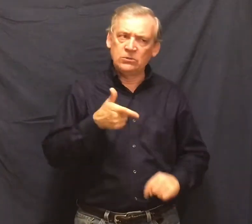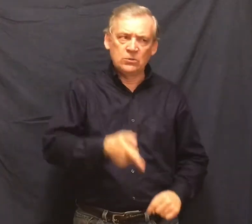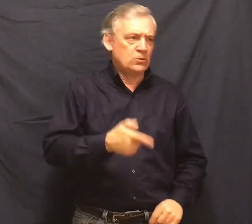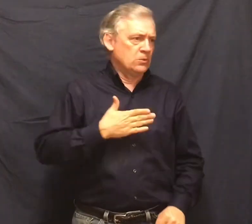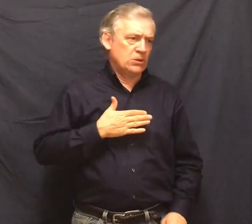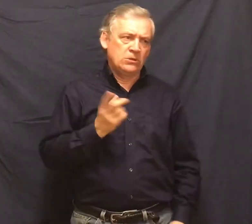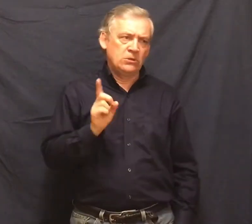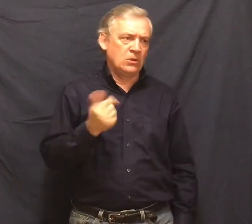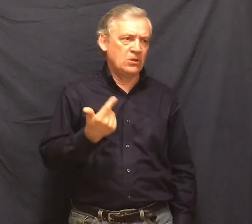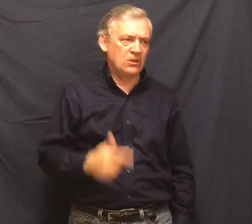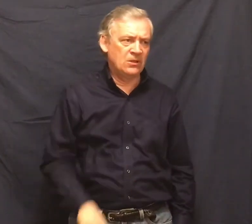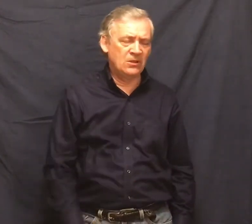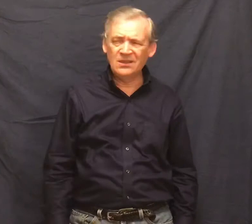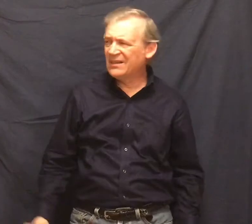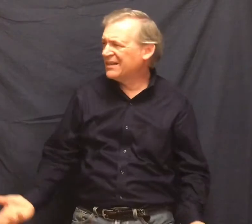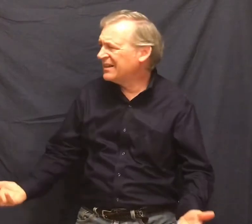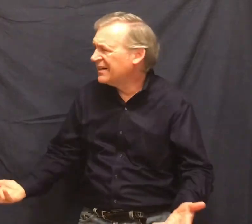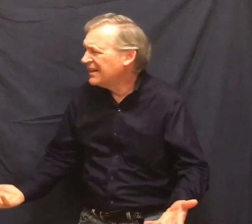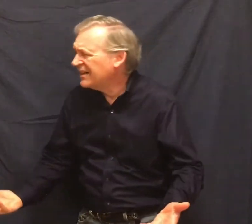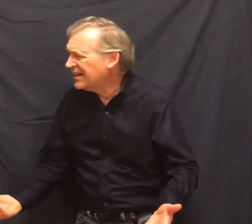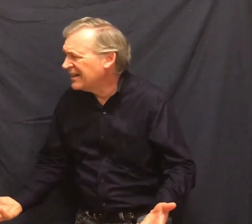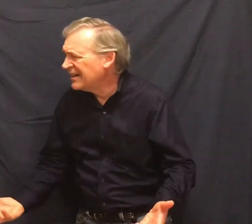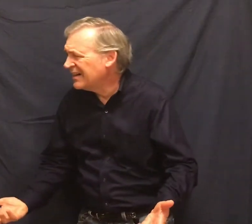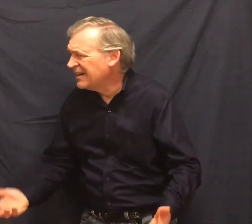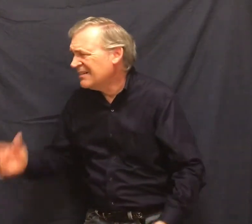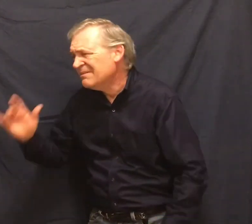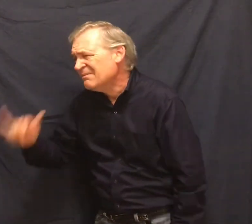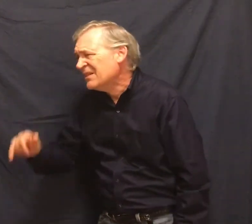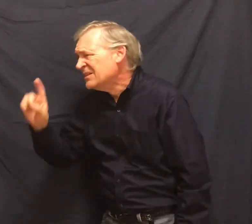You don't have no fun, Carlson insisted.